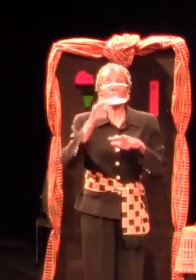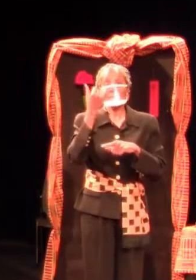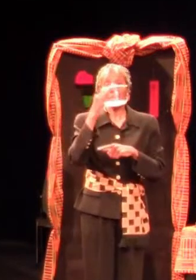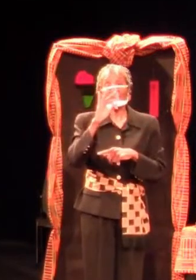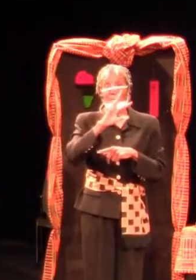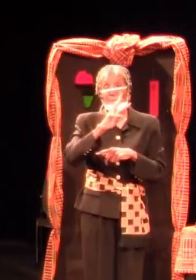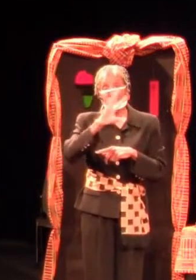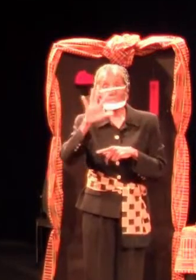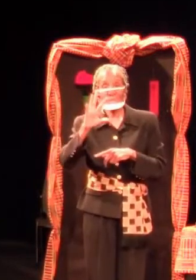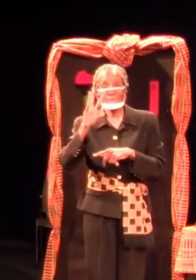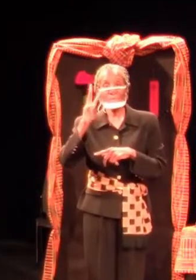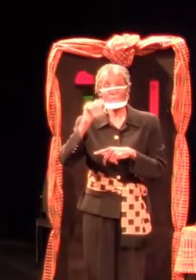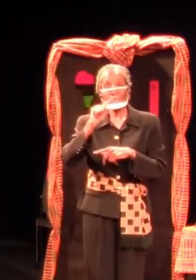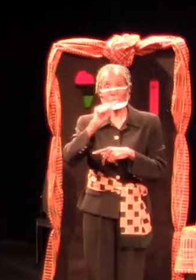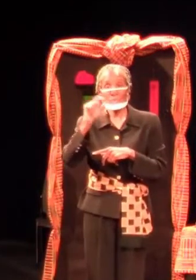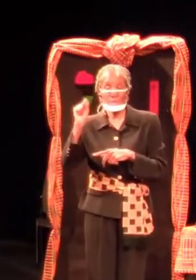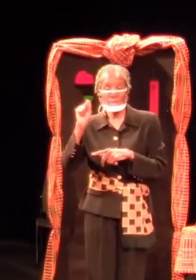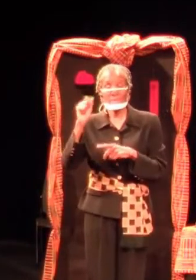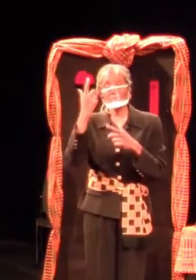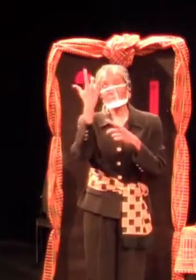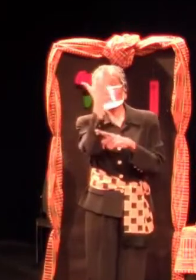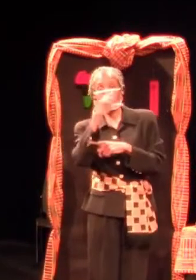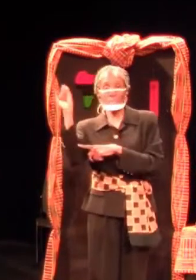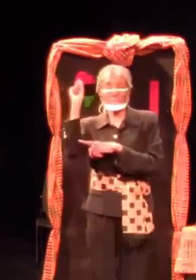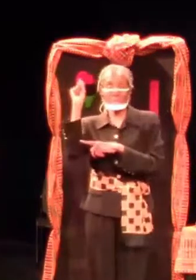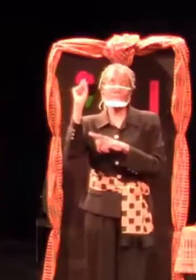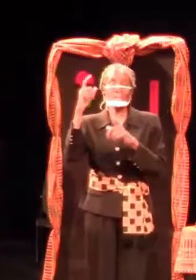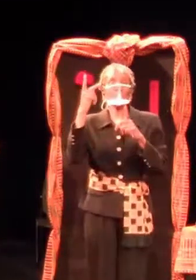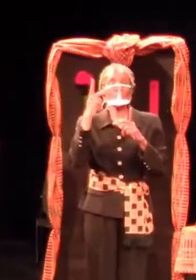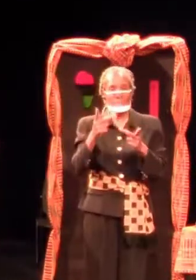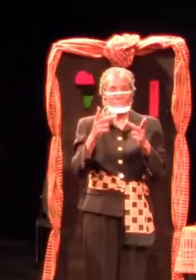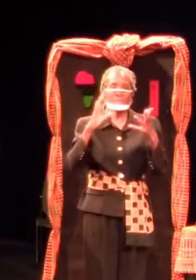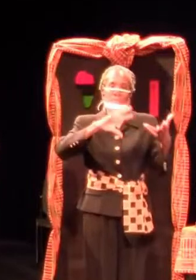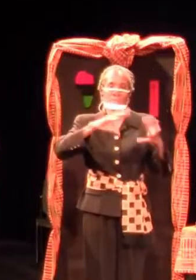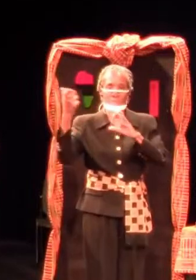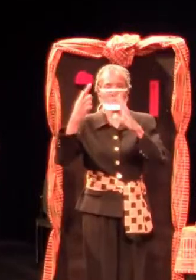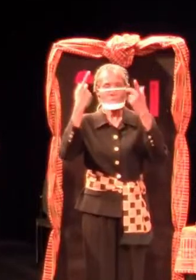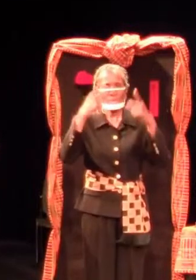1965. We'll watch a short snippet of this video.